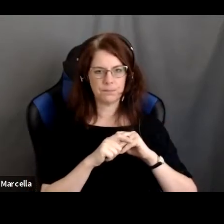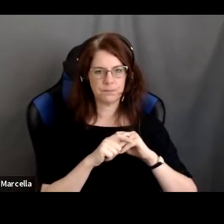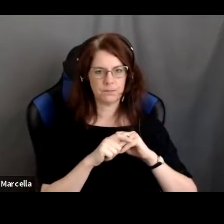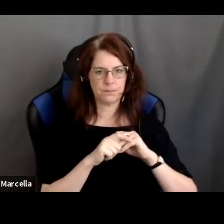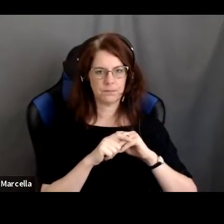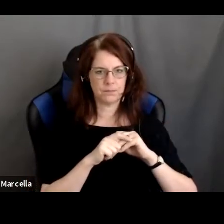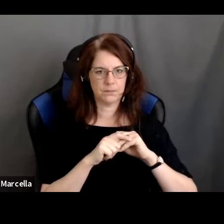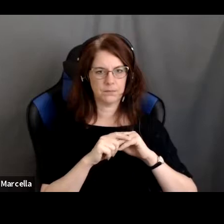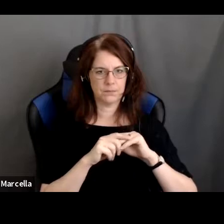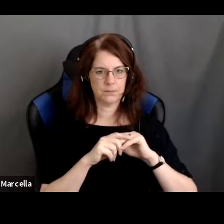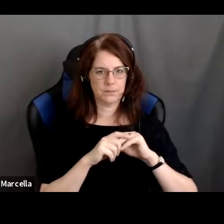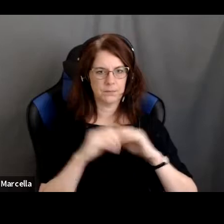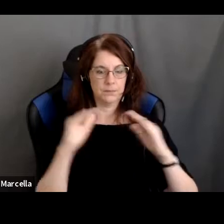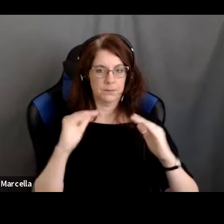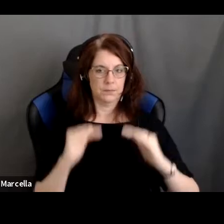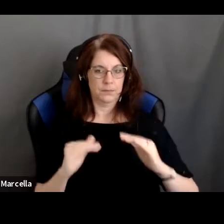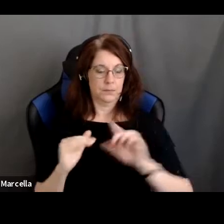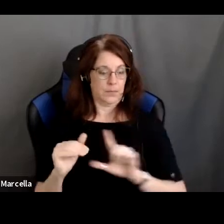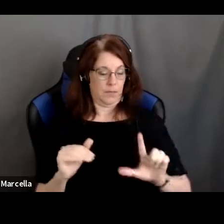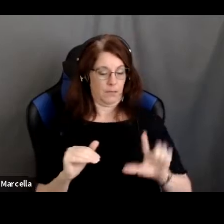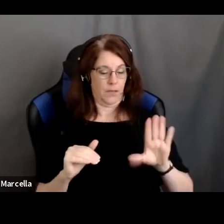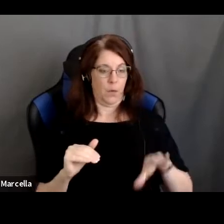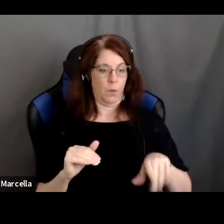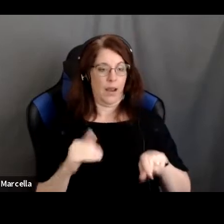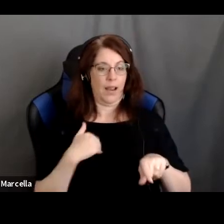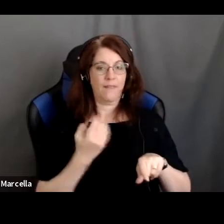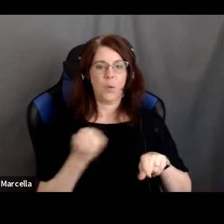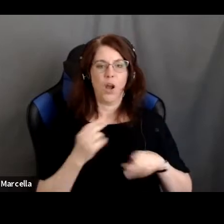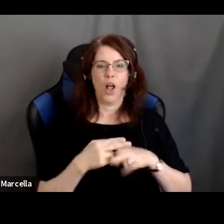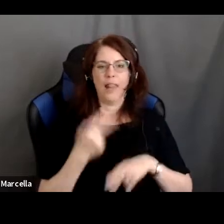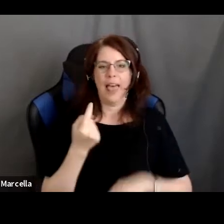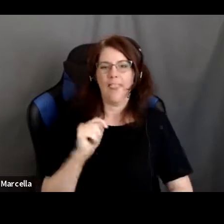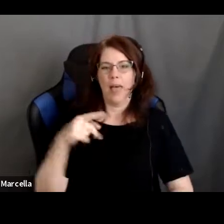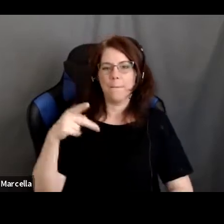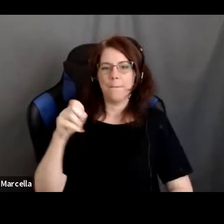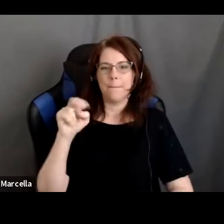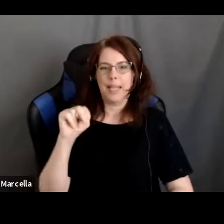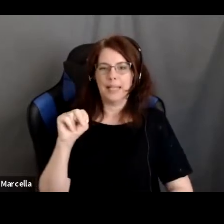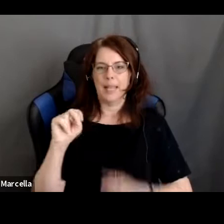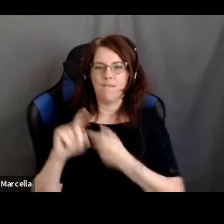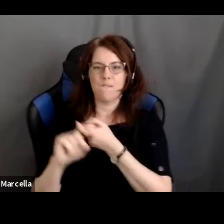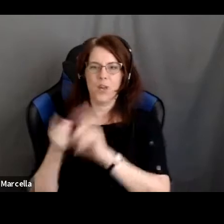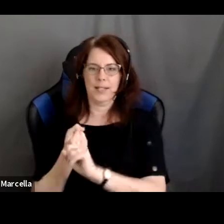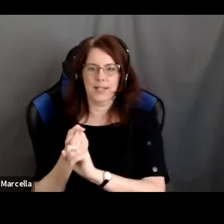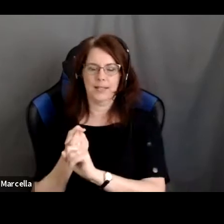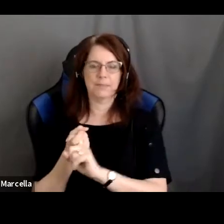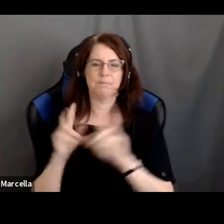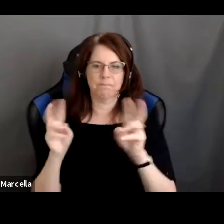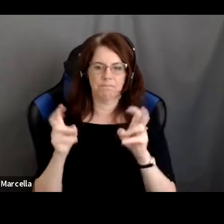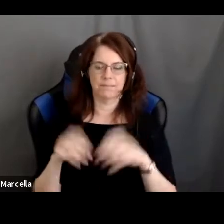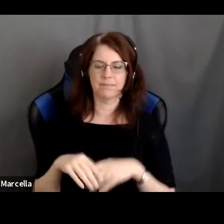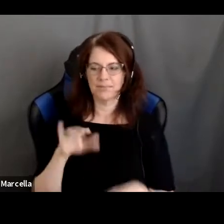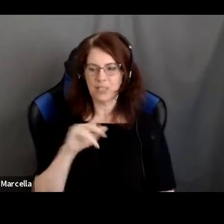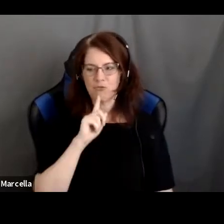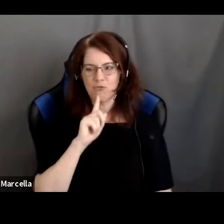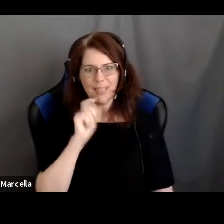All right, in the lower left-hand corner, we have a device called the Pen Friend. And this is a really